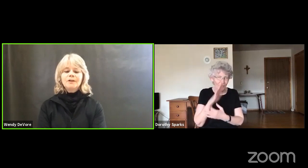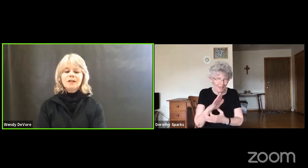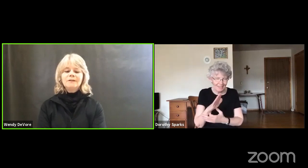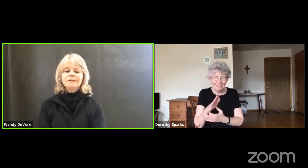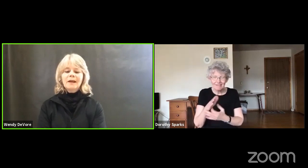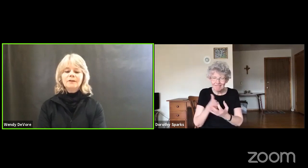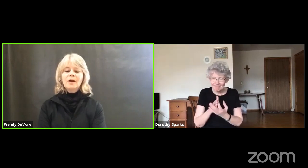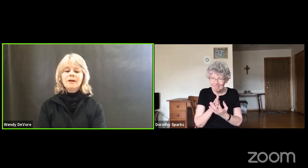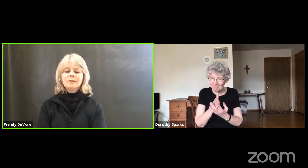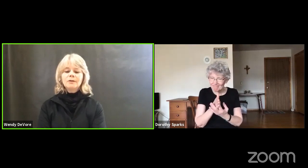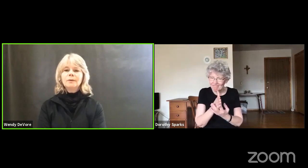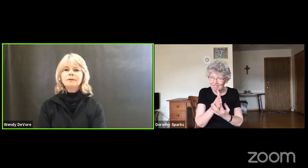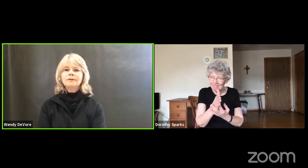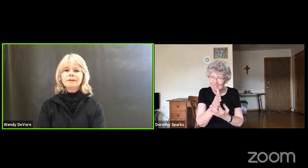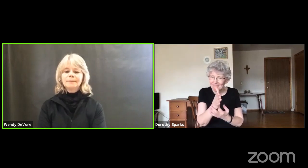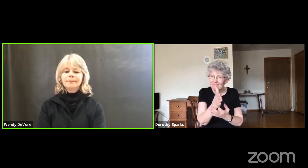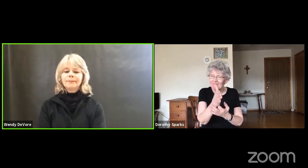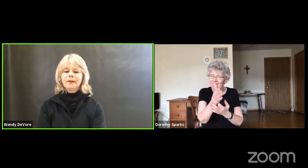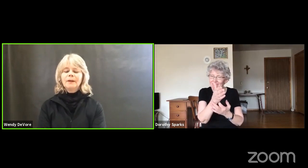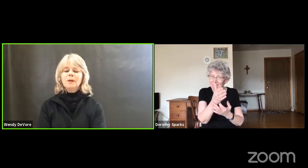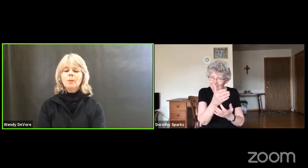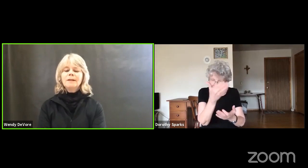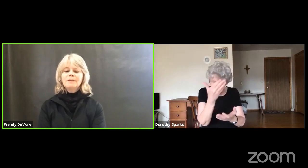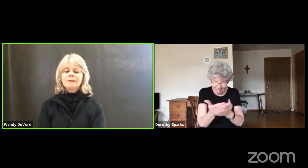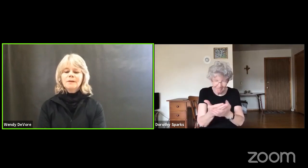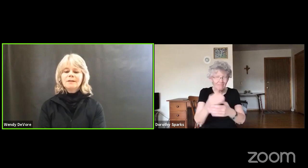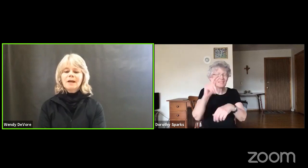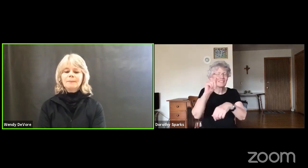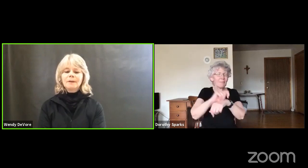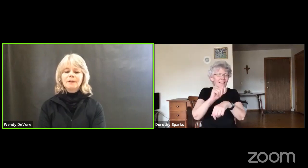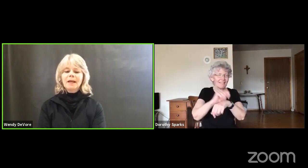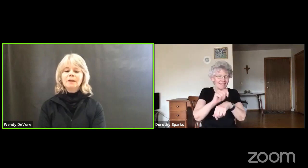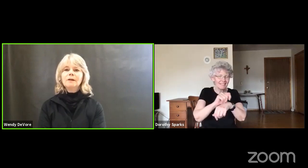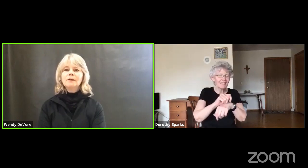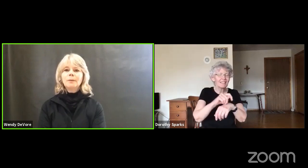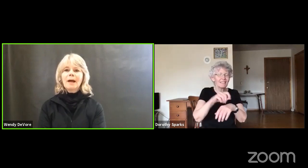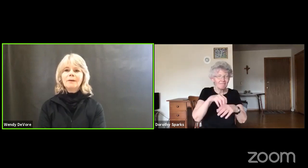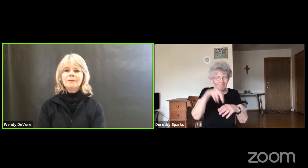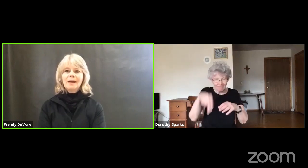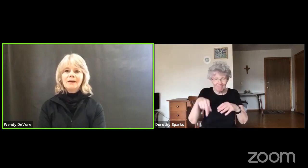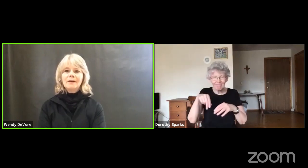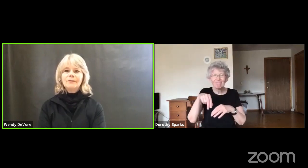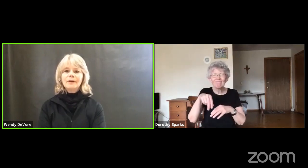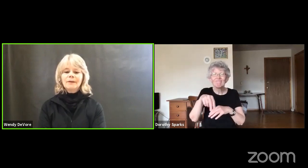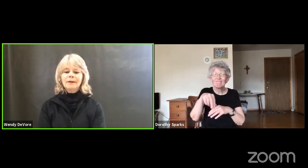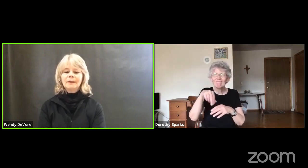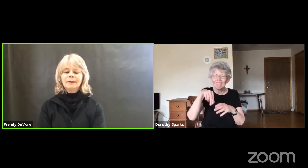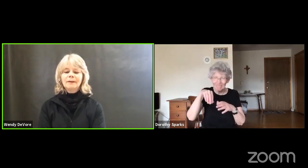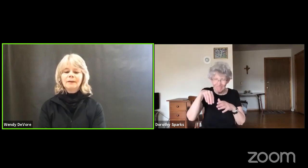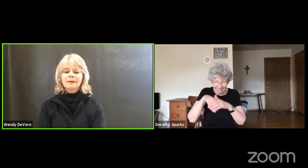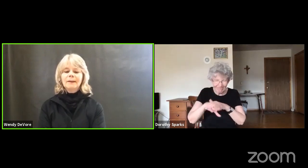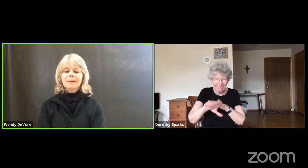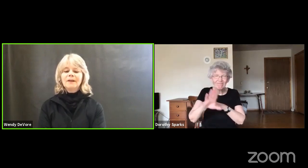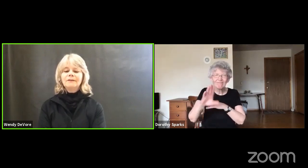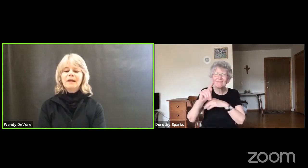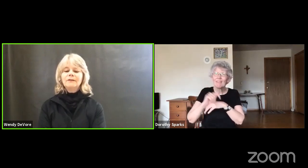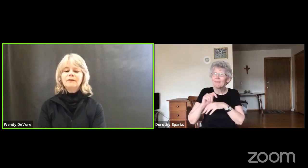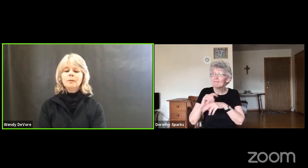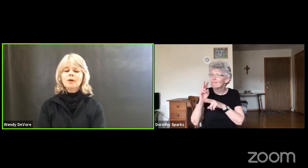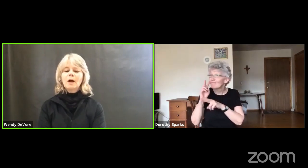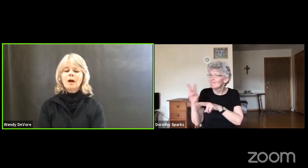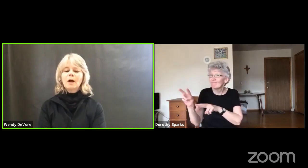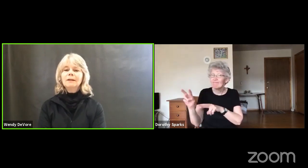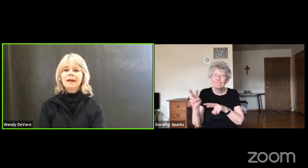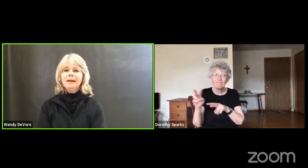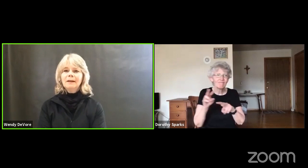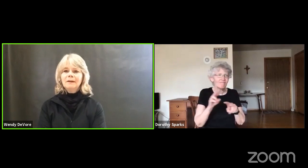After Jesus had gone to Jerusalem, he went into the temple and looked around at everything. But since it